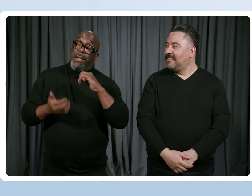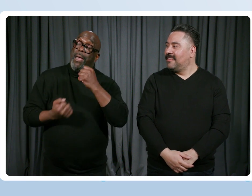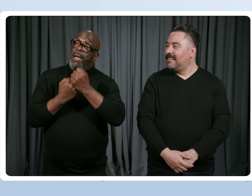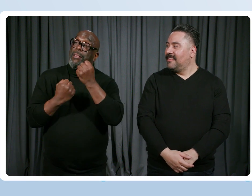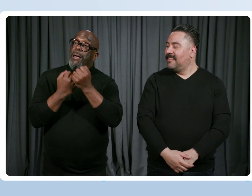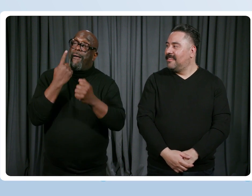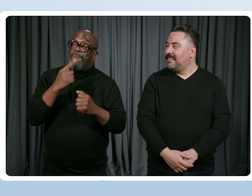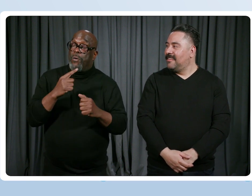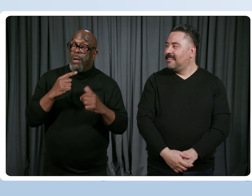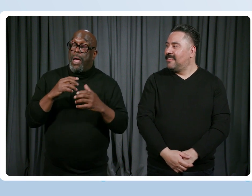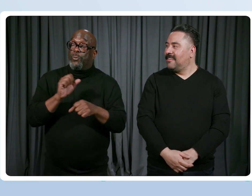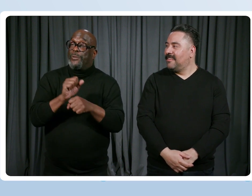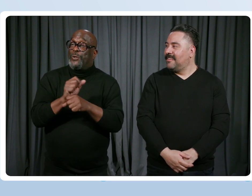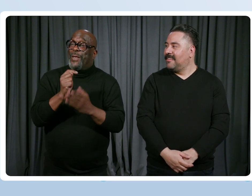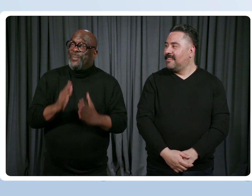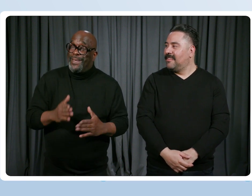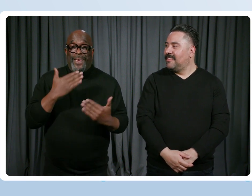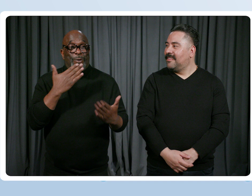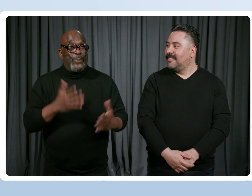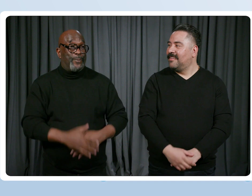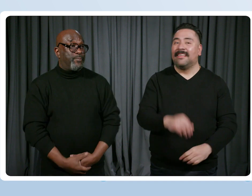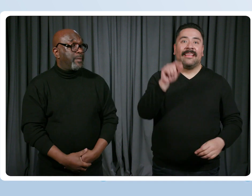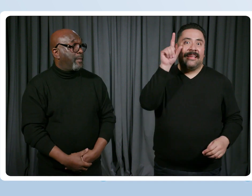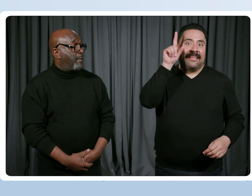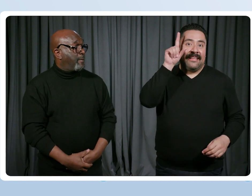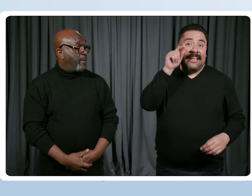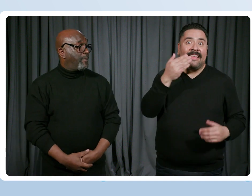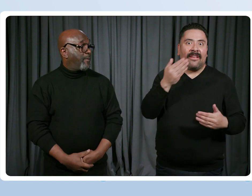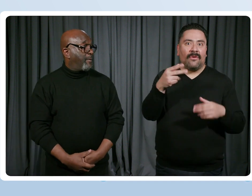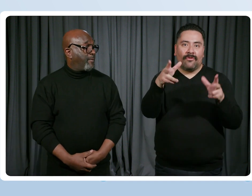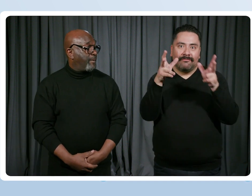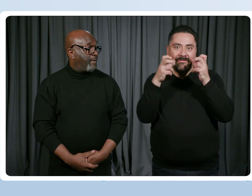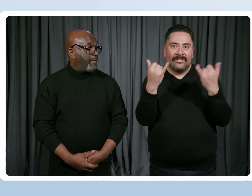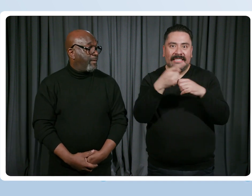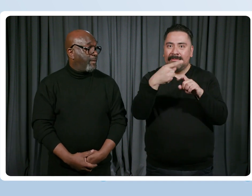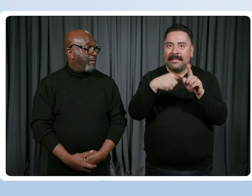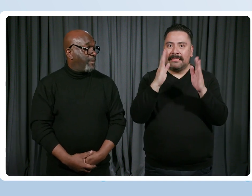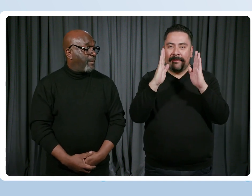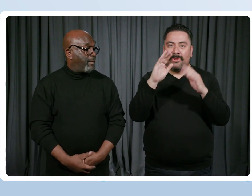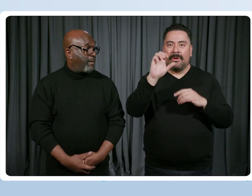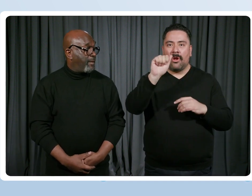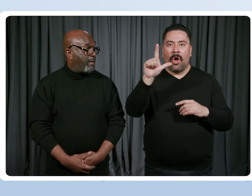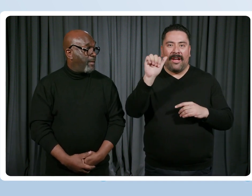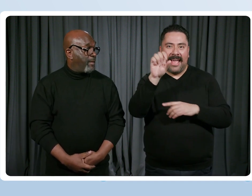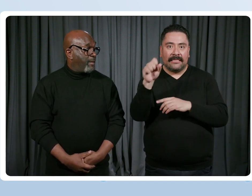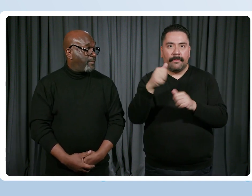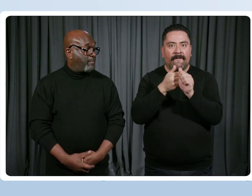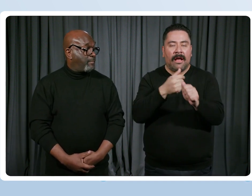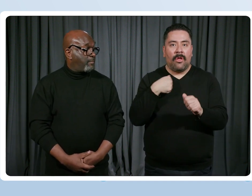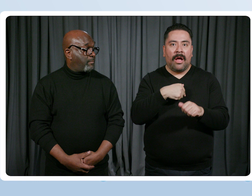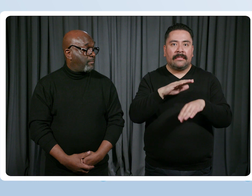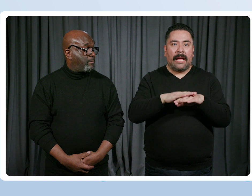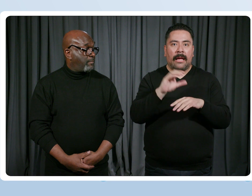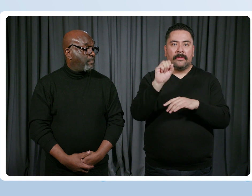Absolutely. Thank you. Thanks for tuning in to this month's episode of All Access. Be sure to follow us on social